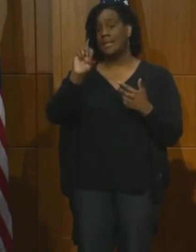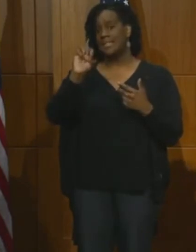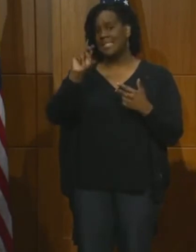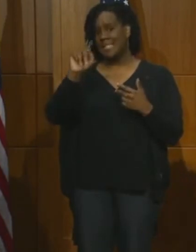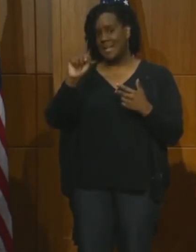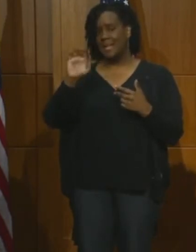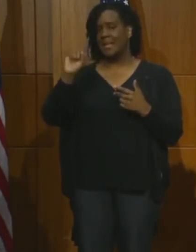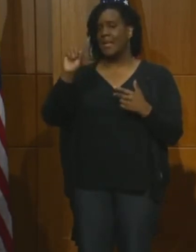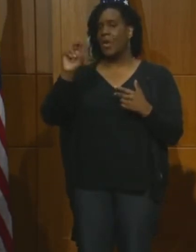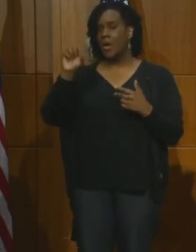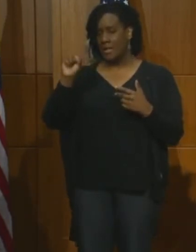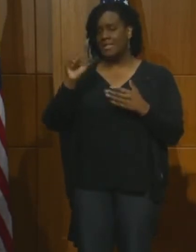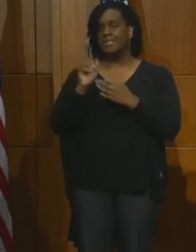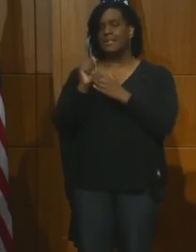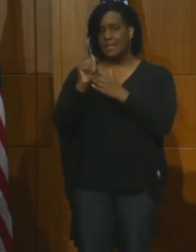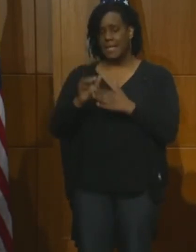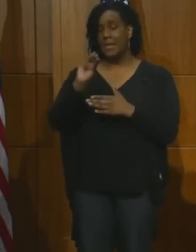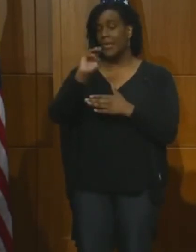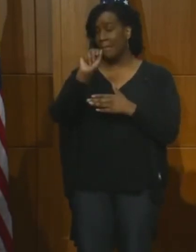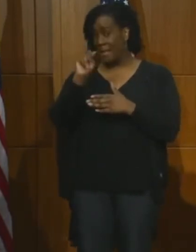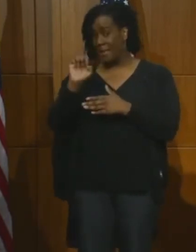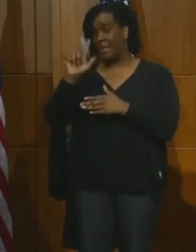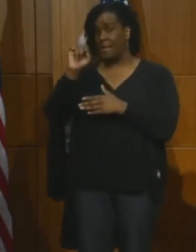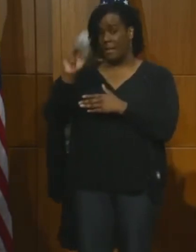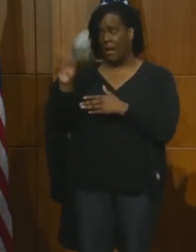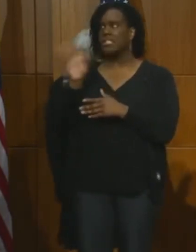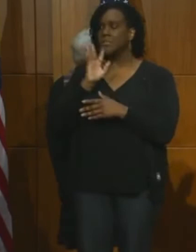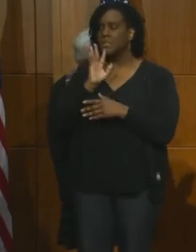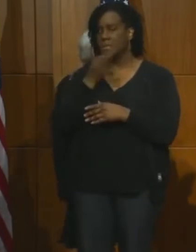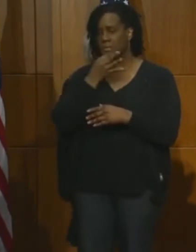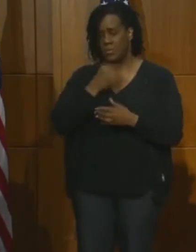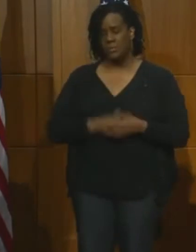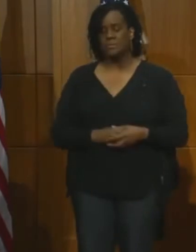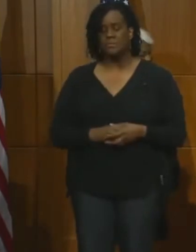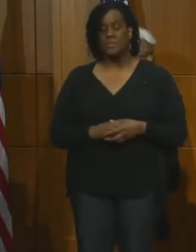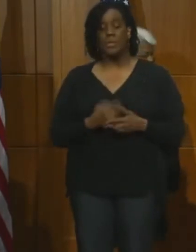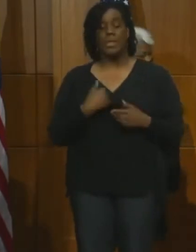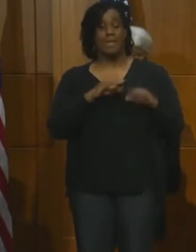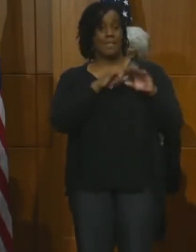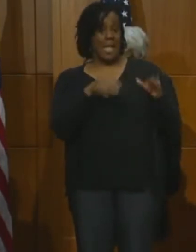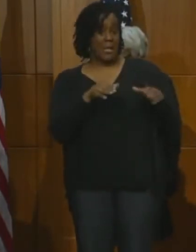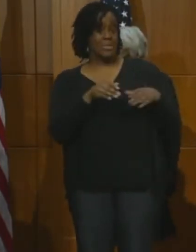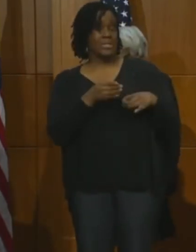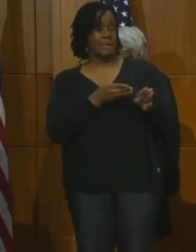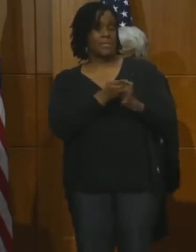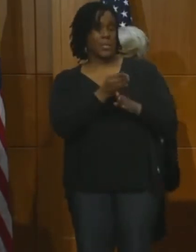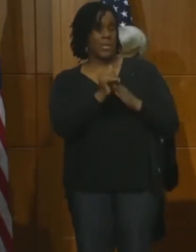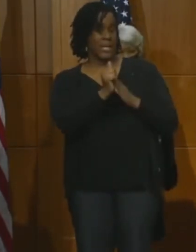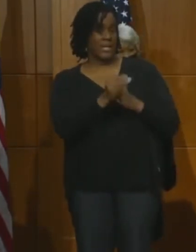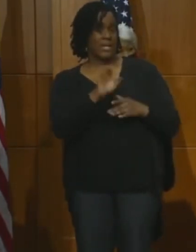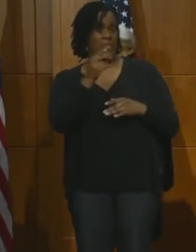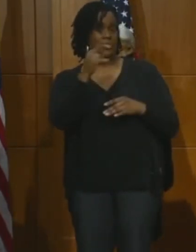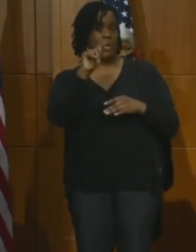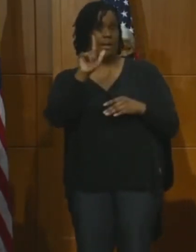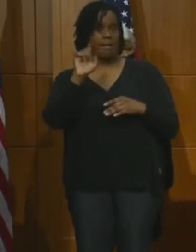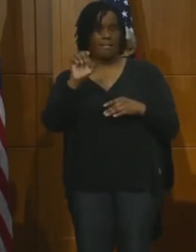Senator Mamie Locke, who you'll be hearing from in just a second. We have our House Majority Leader, Charnel Herring, and